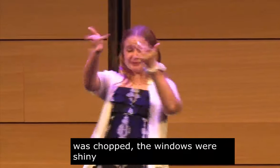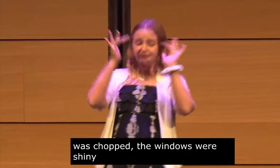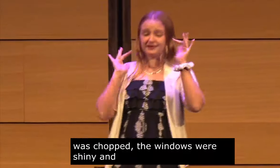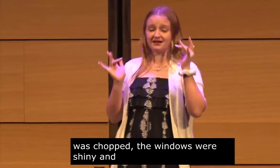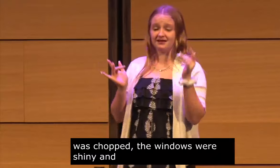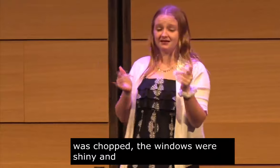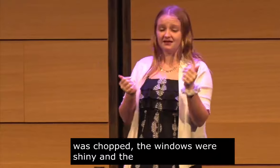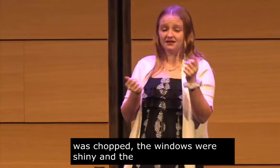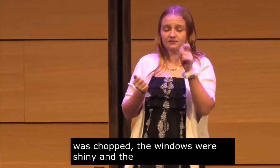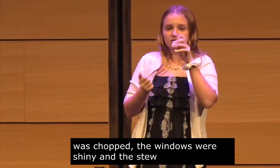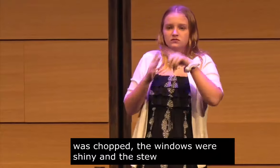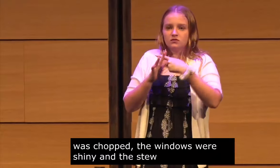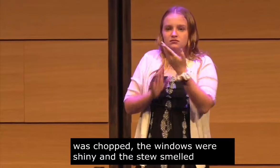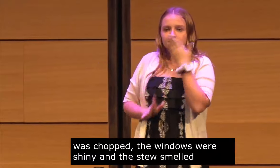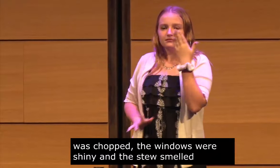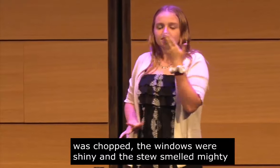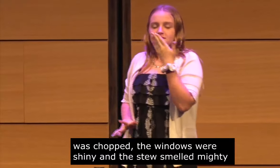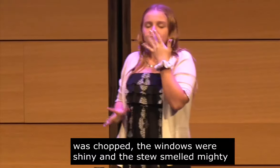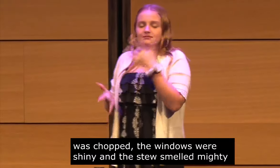stew smelled mighty hearty.